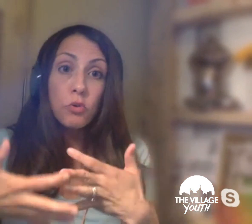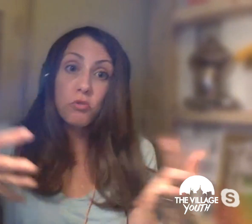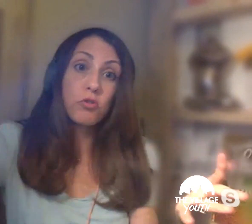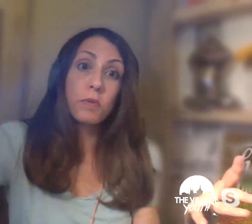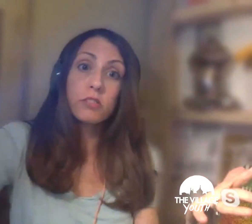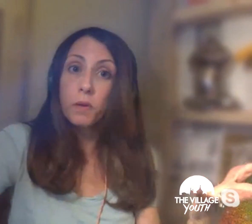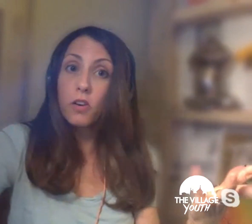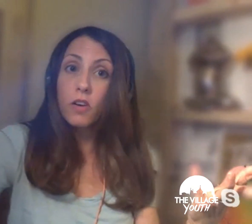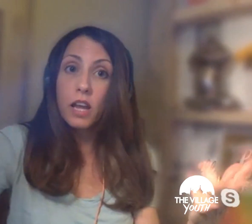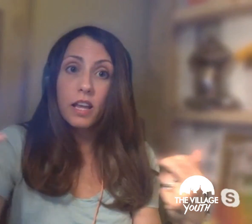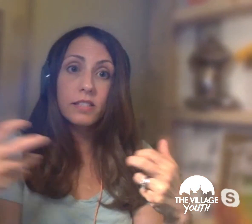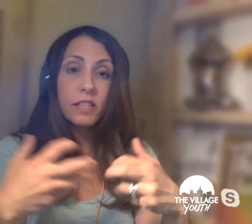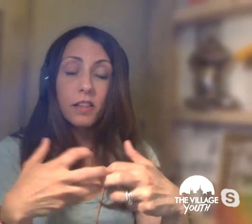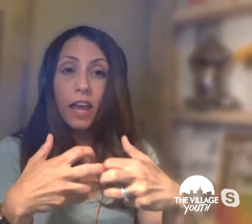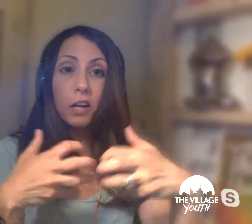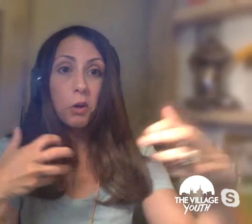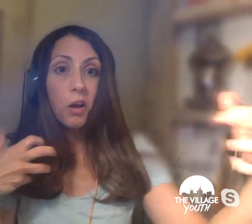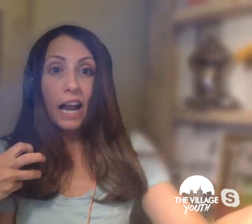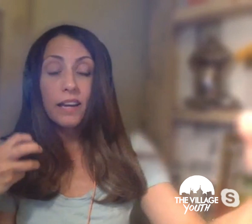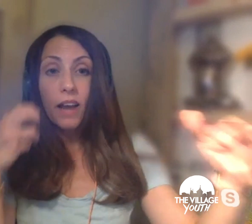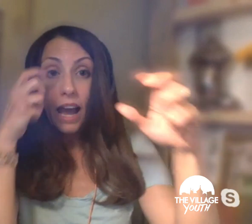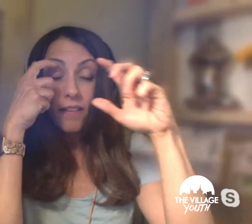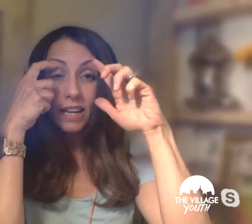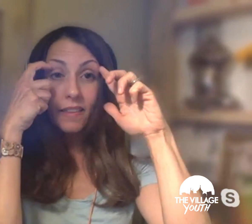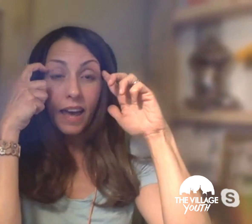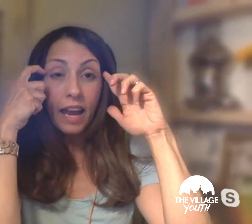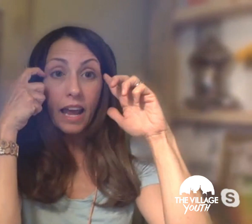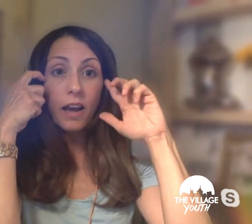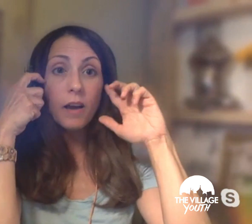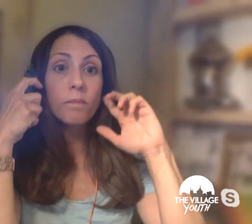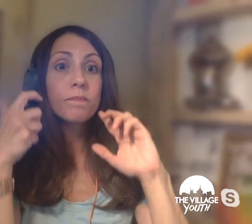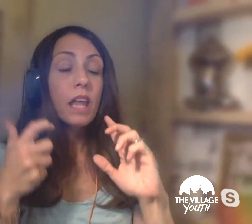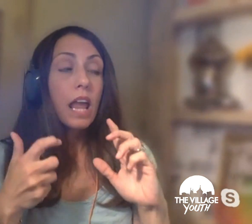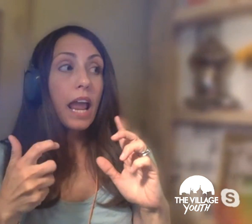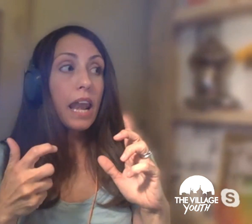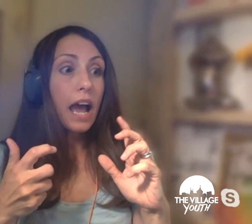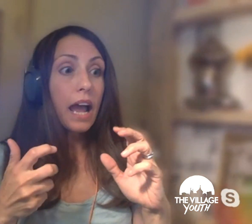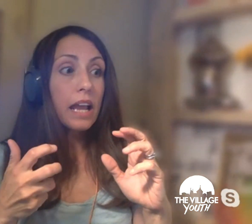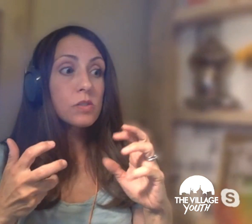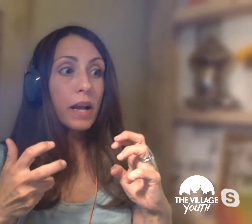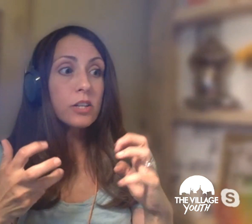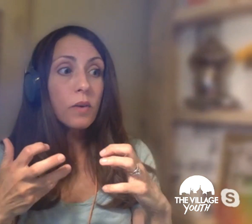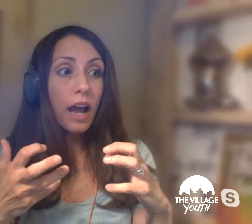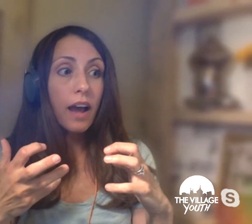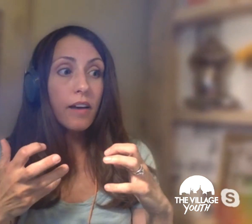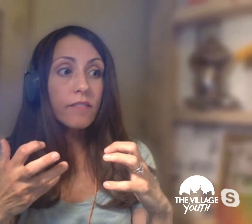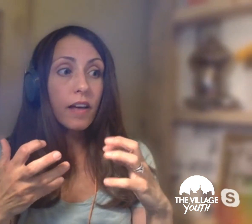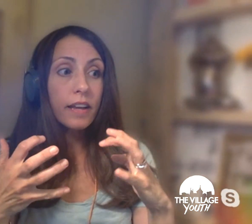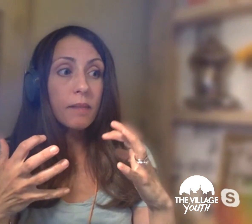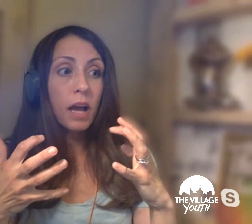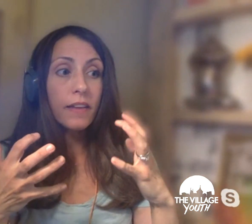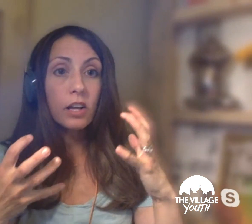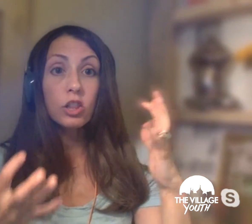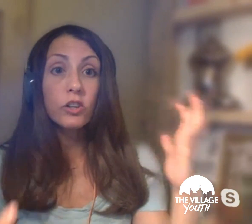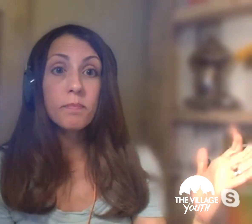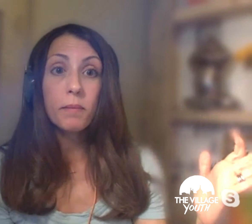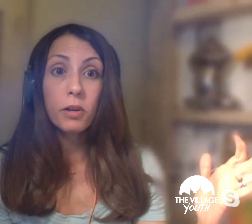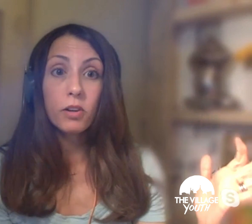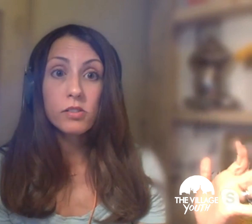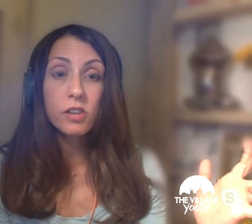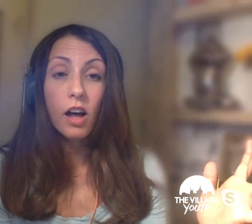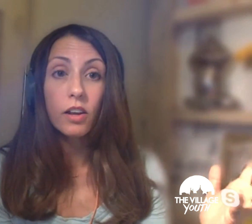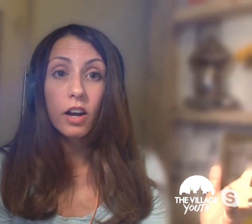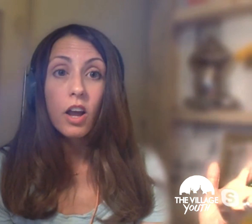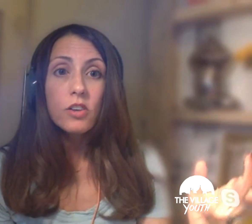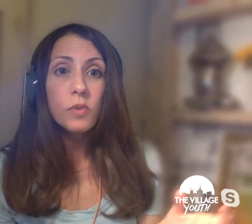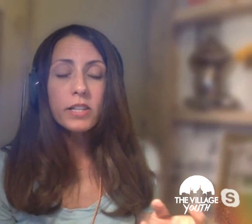the youth group experience, the like I didn't have any of that. And I don't have like I'm not like a learned